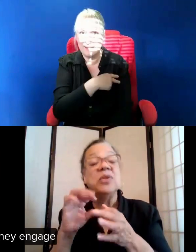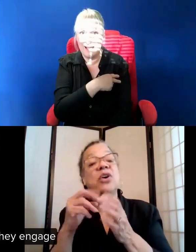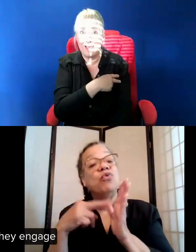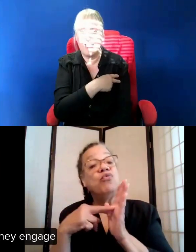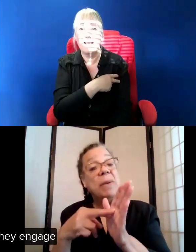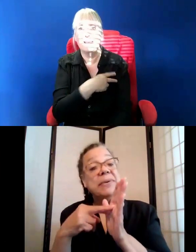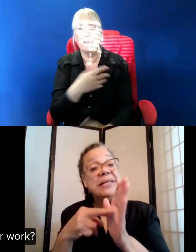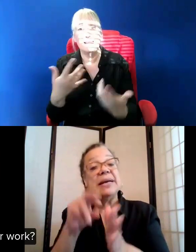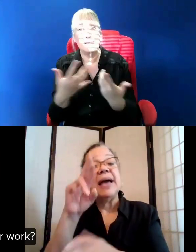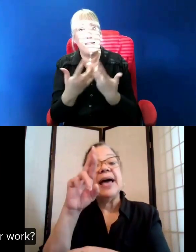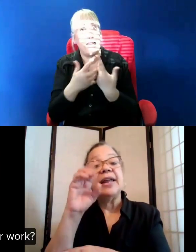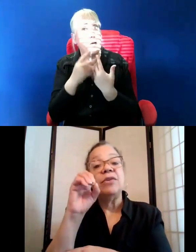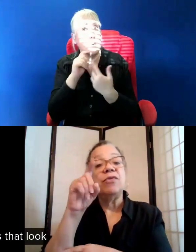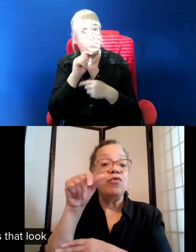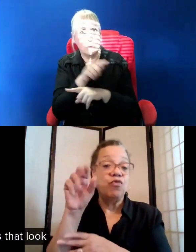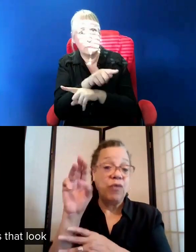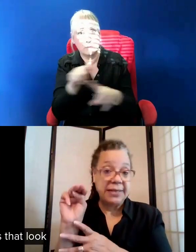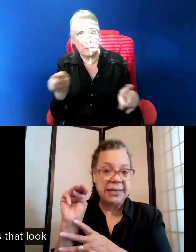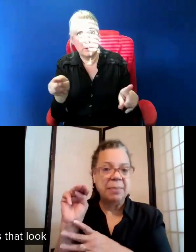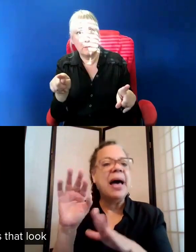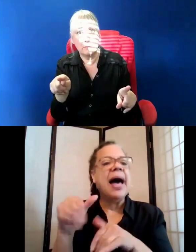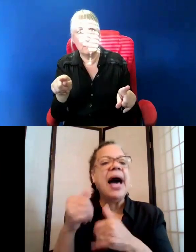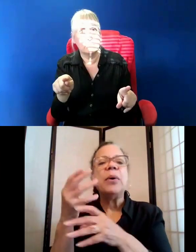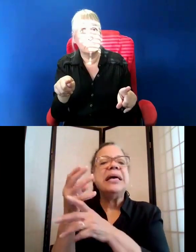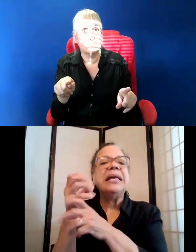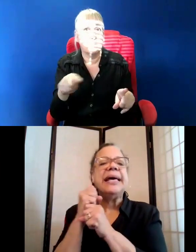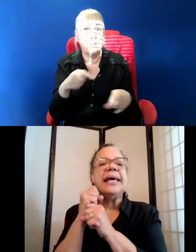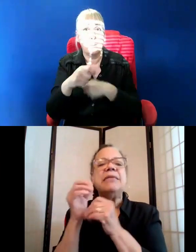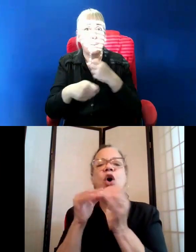they engage in similar work? What does that look like?